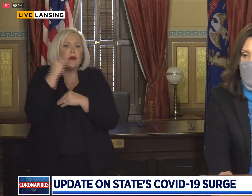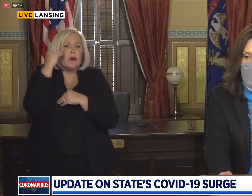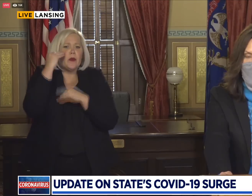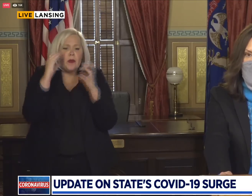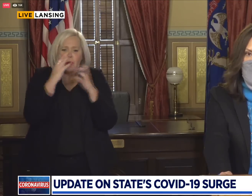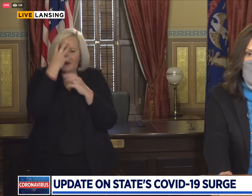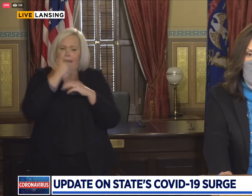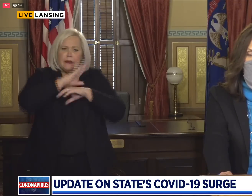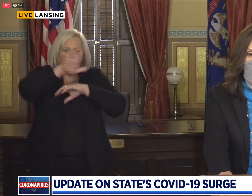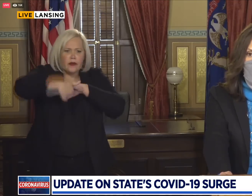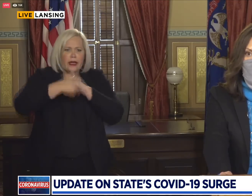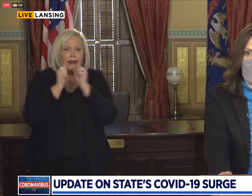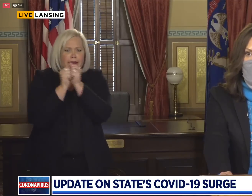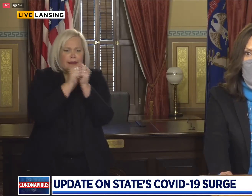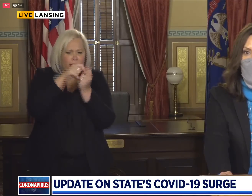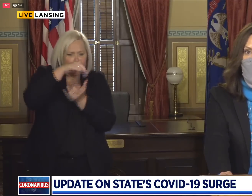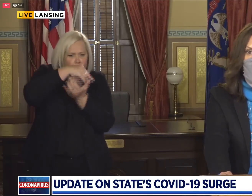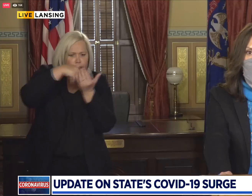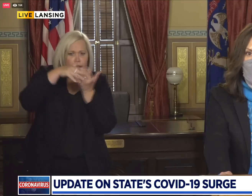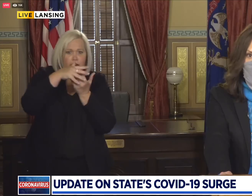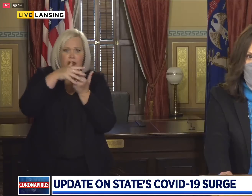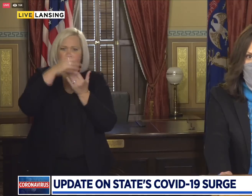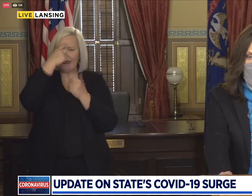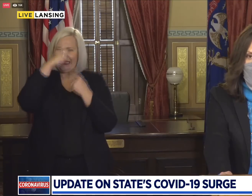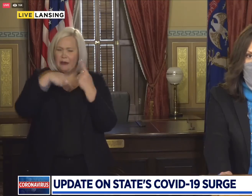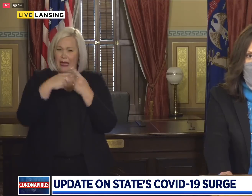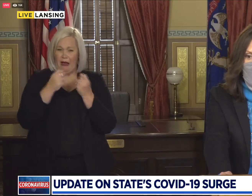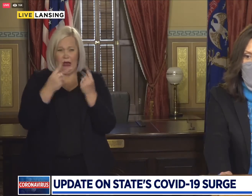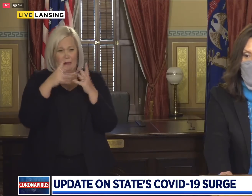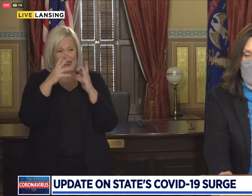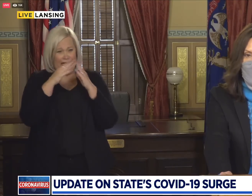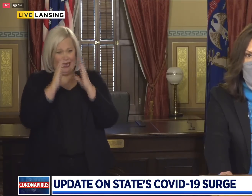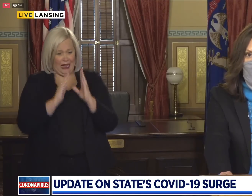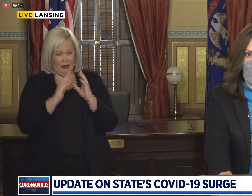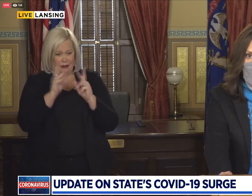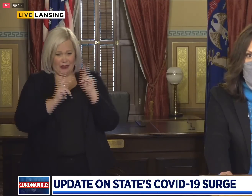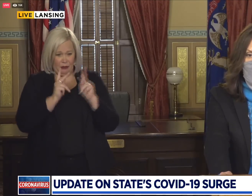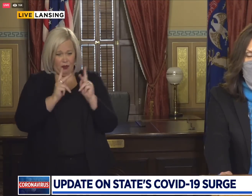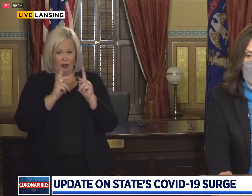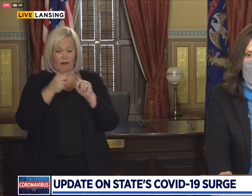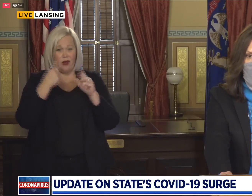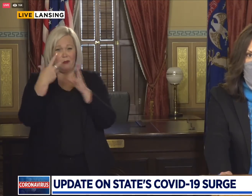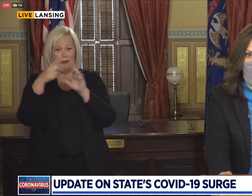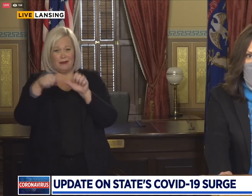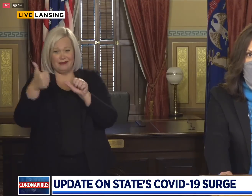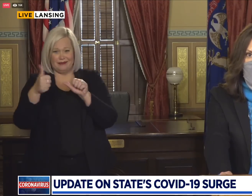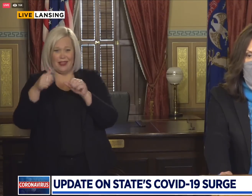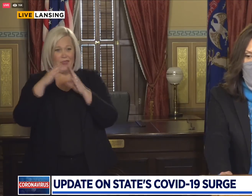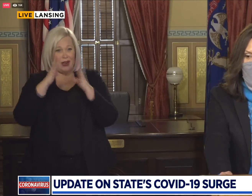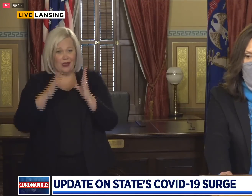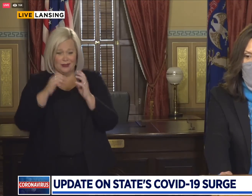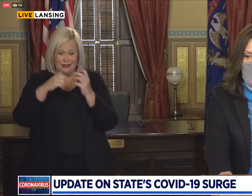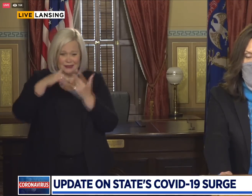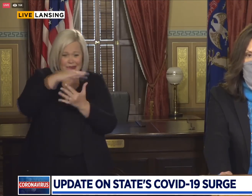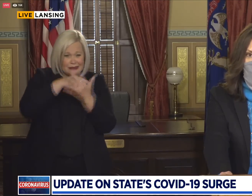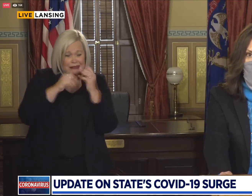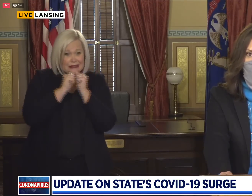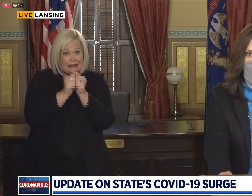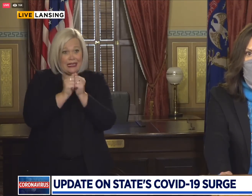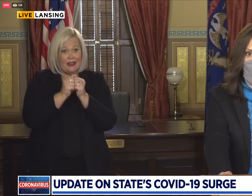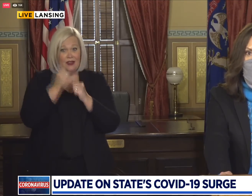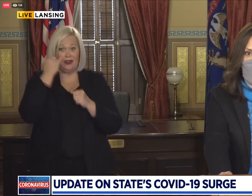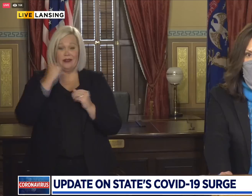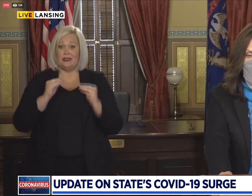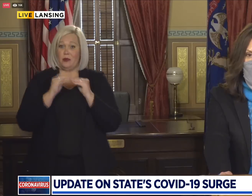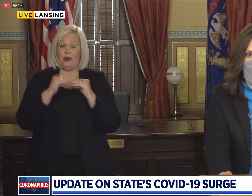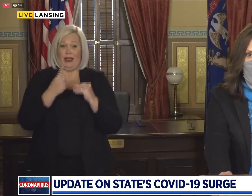spend the night, you've got to count up how many households are there, and you'll see that the risk is very high if there are more